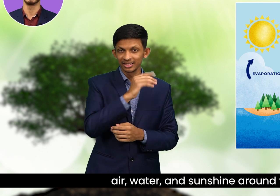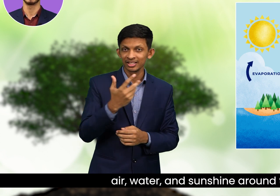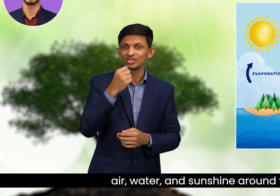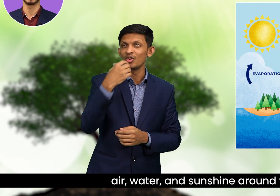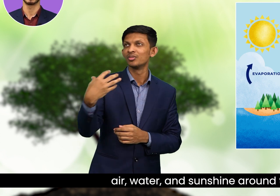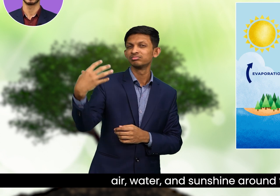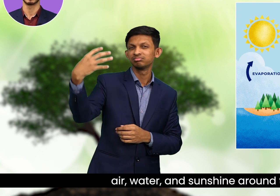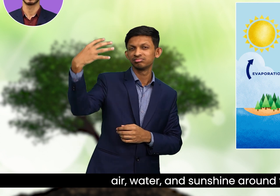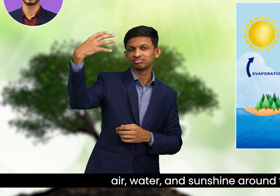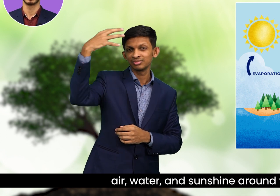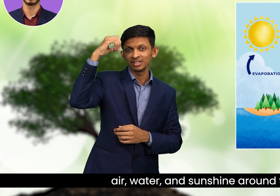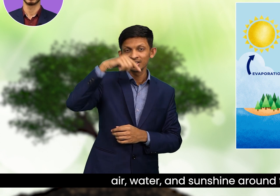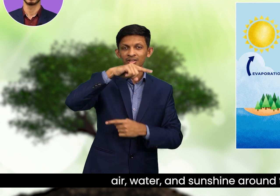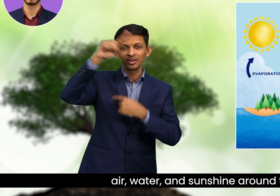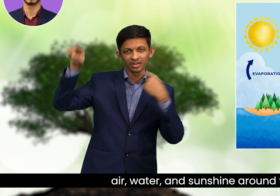them.